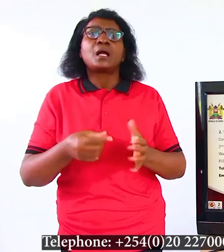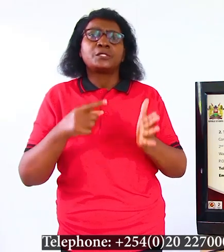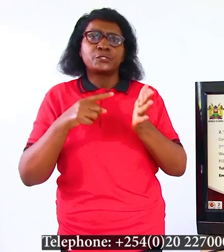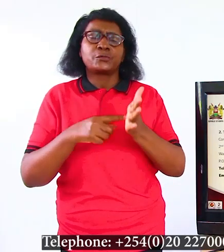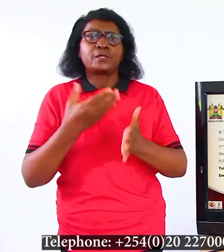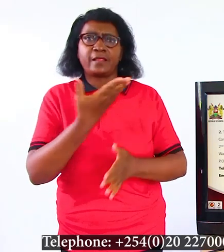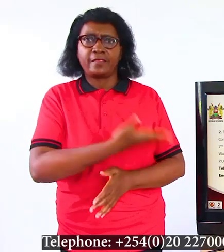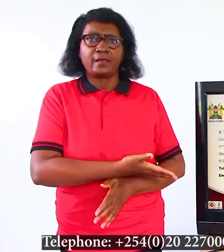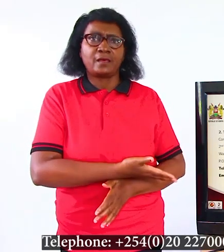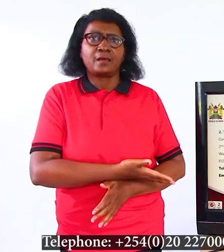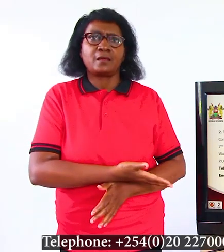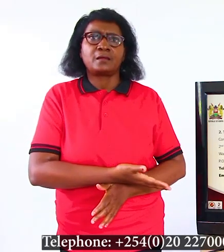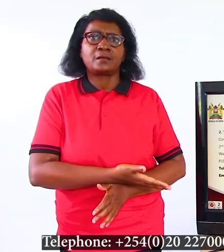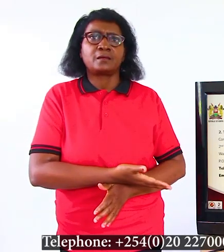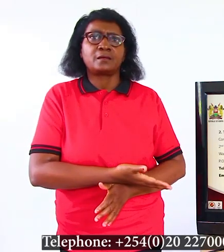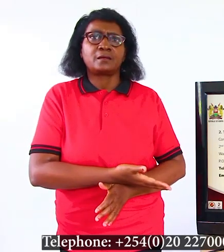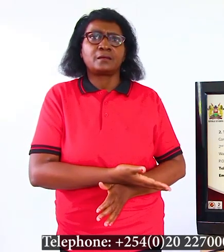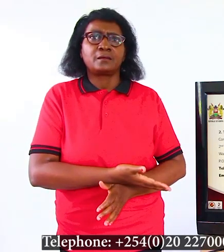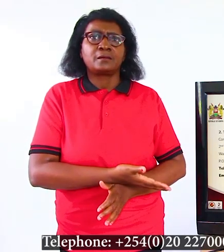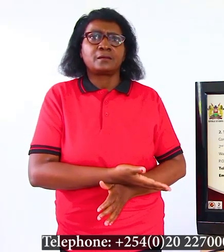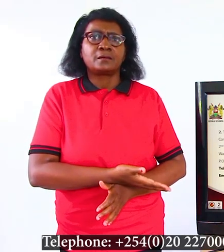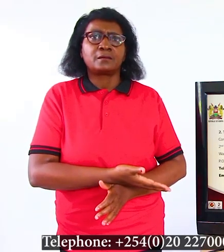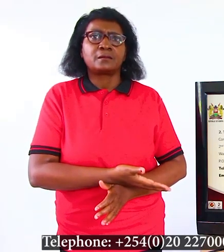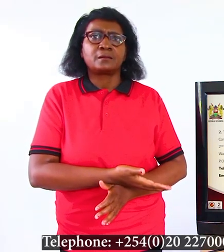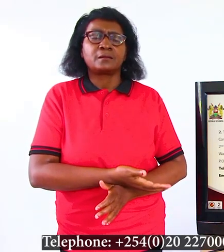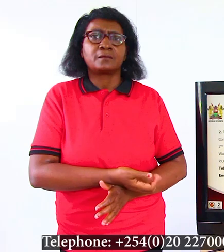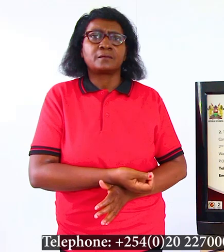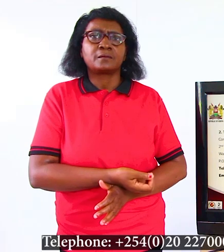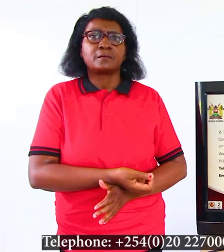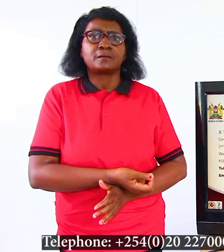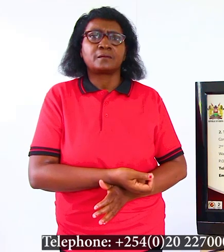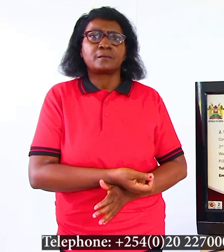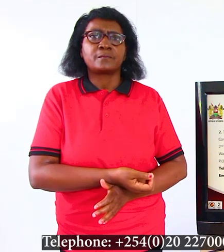+254 20 22 70